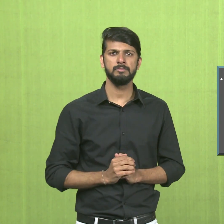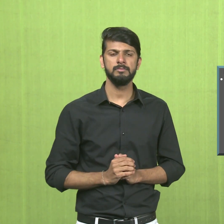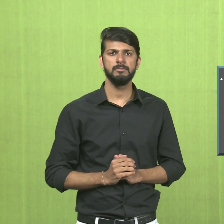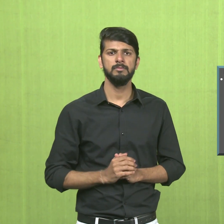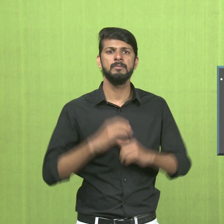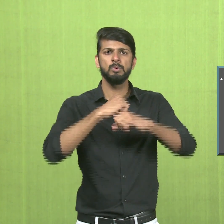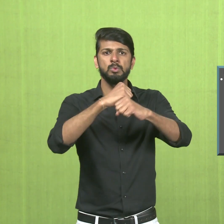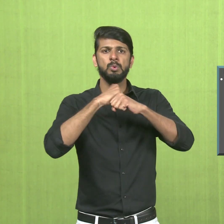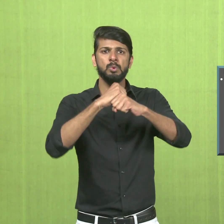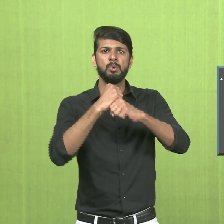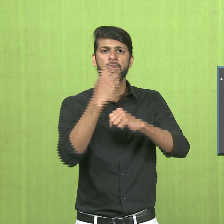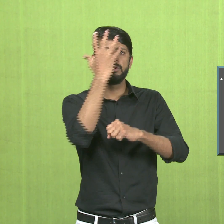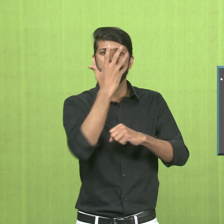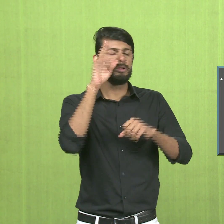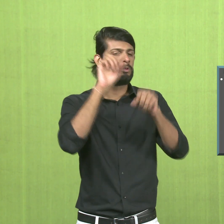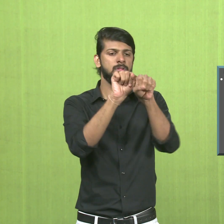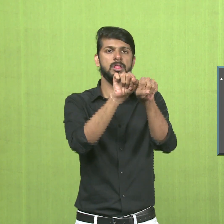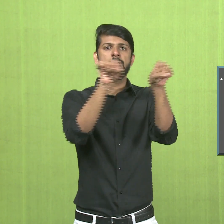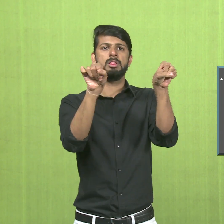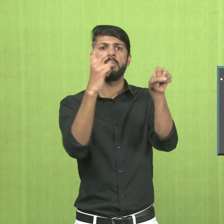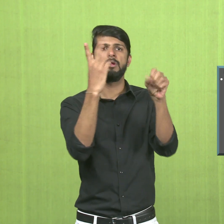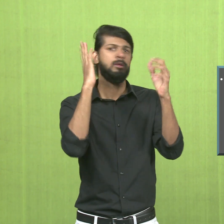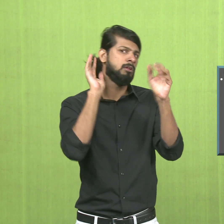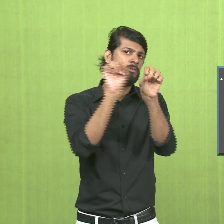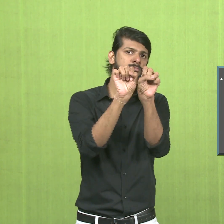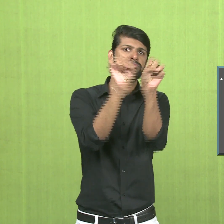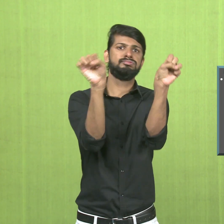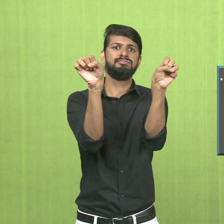ritual. You can see the two-headed mare,